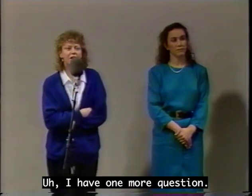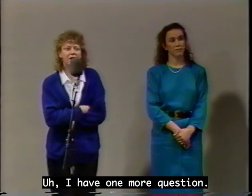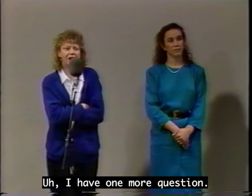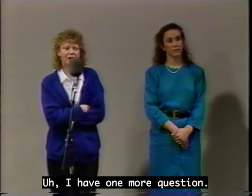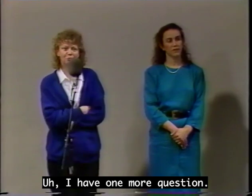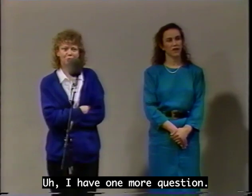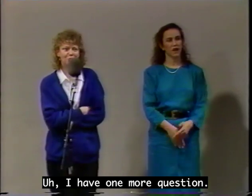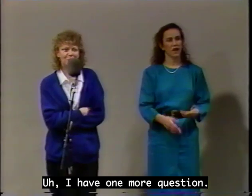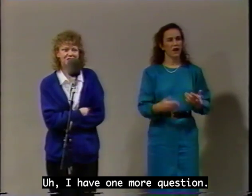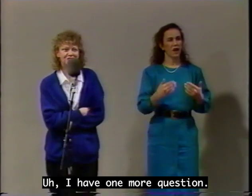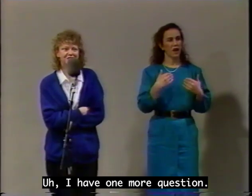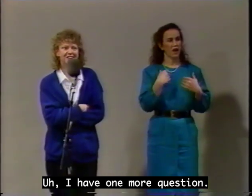I have one more question.